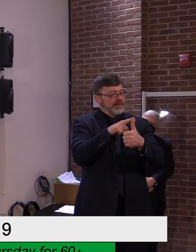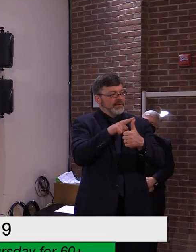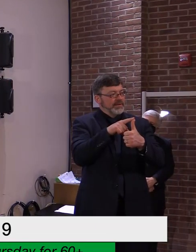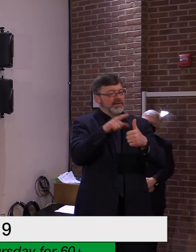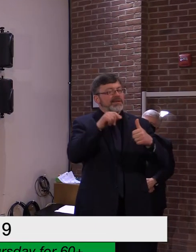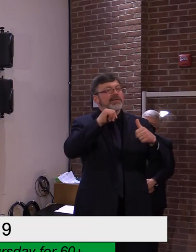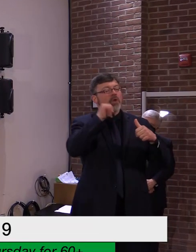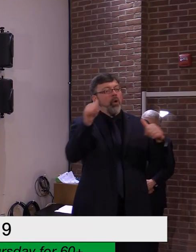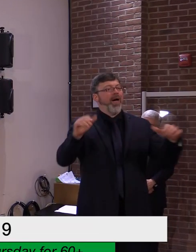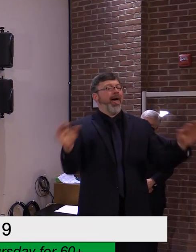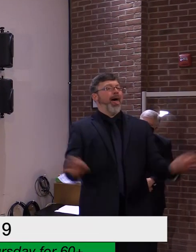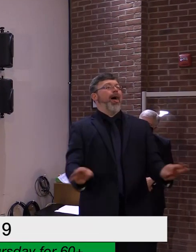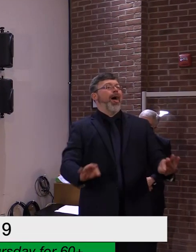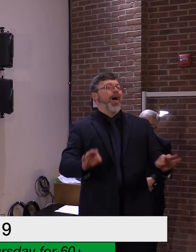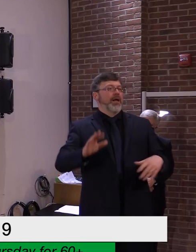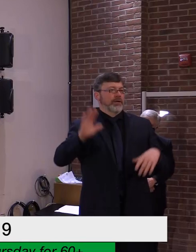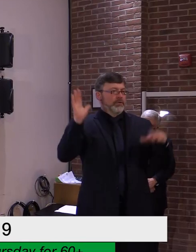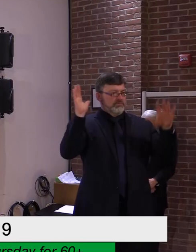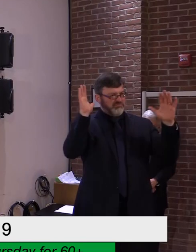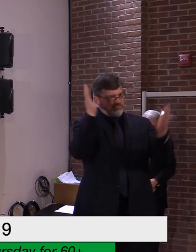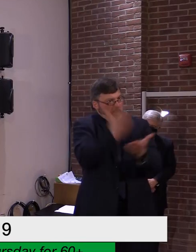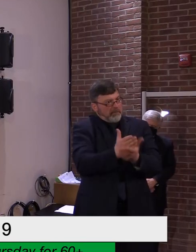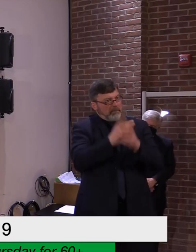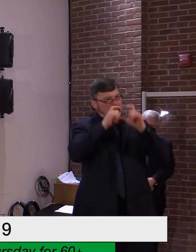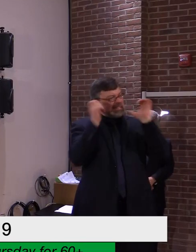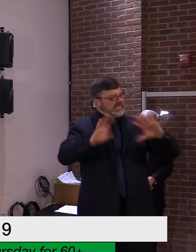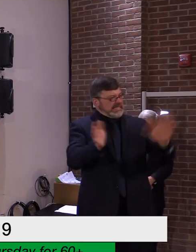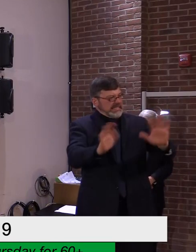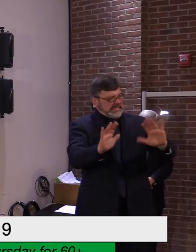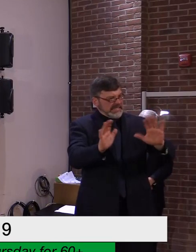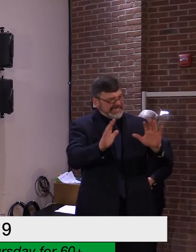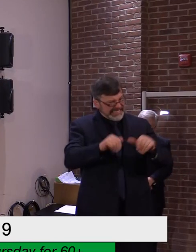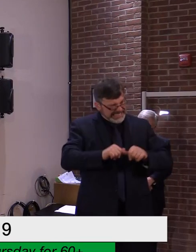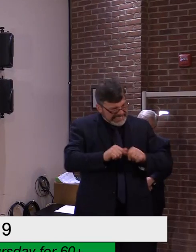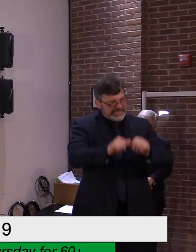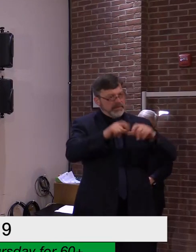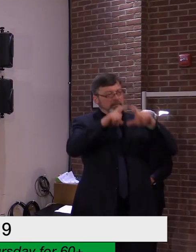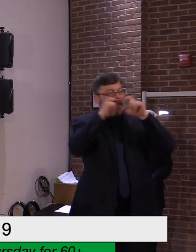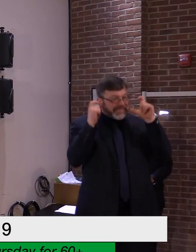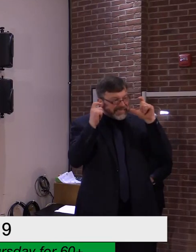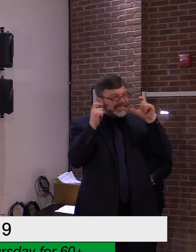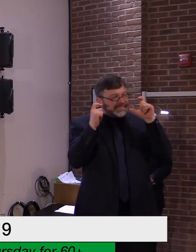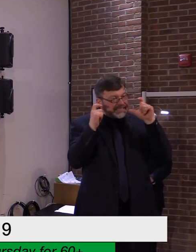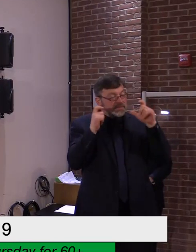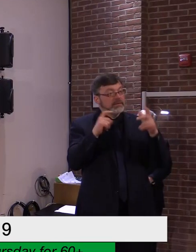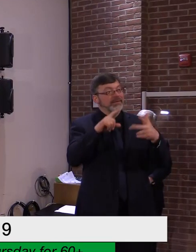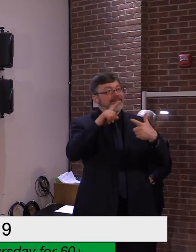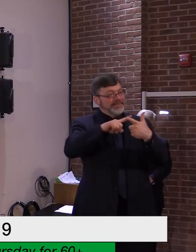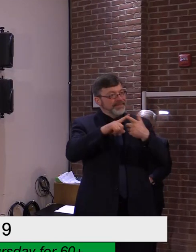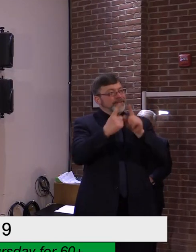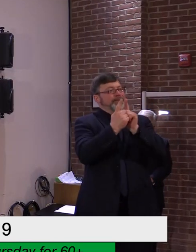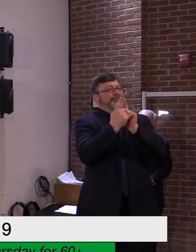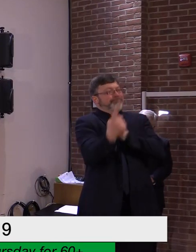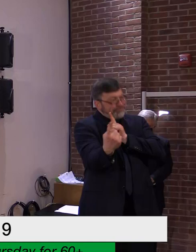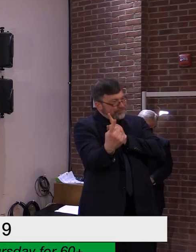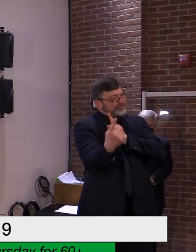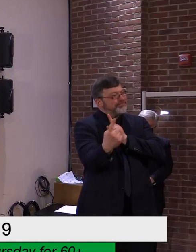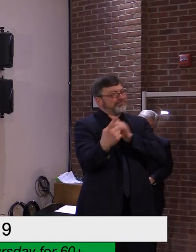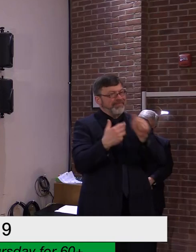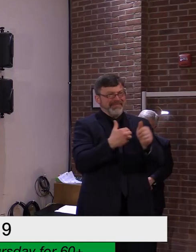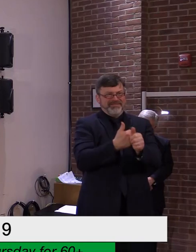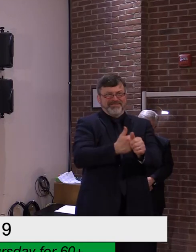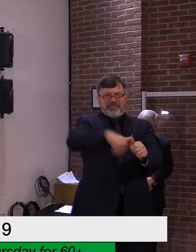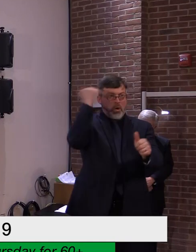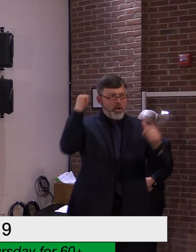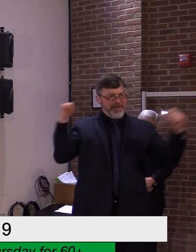stretch. Keep up with masking, keeping a safe distance from others, and avoiding crowds. 2,